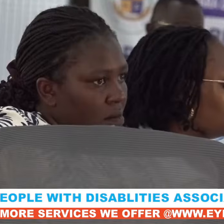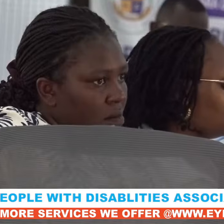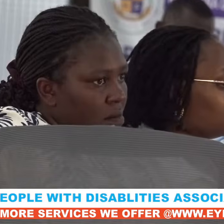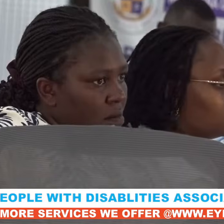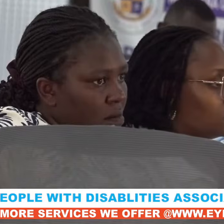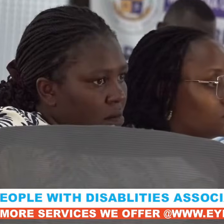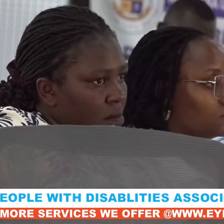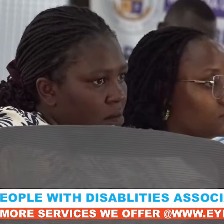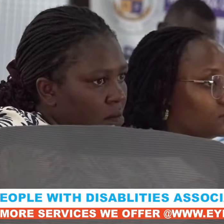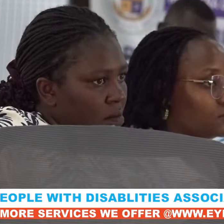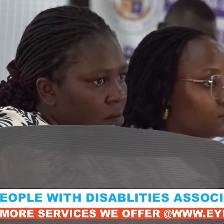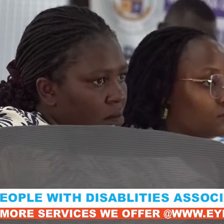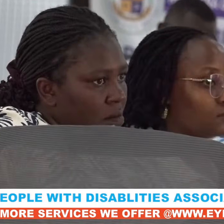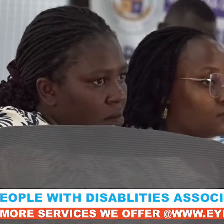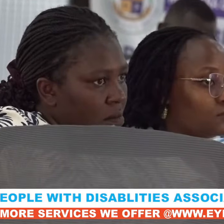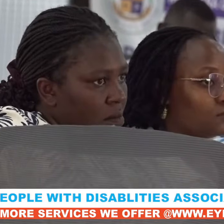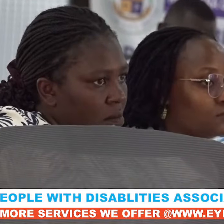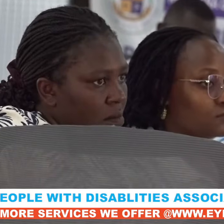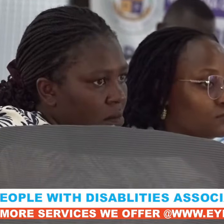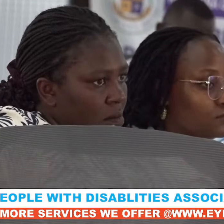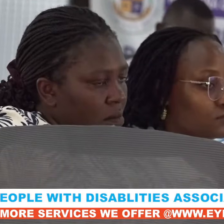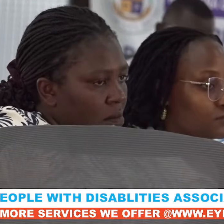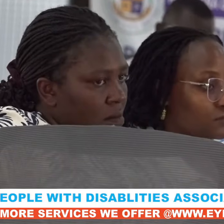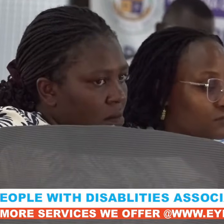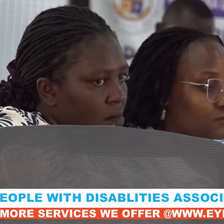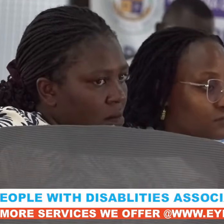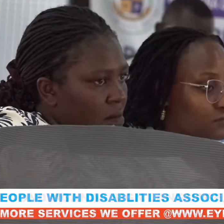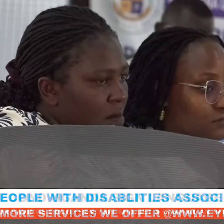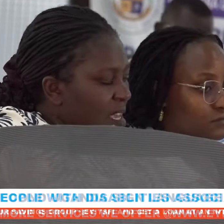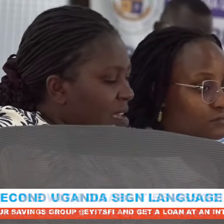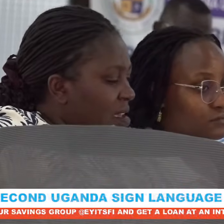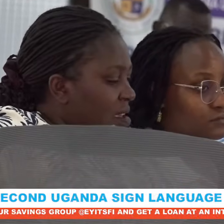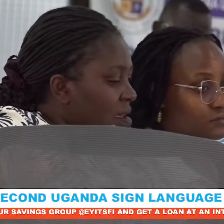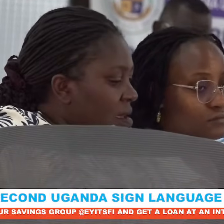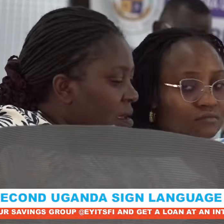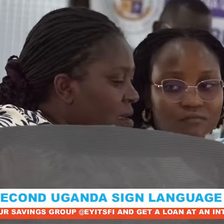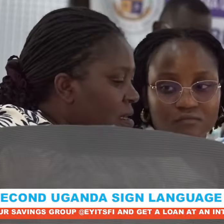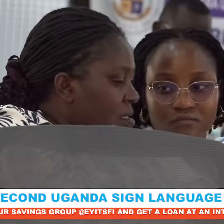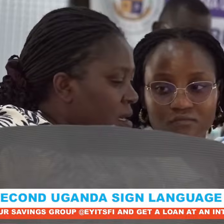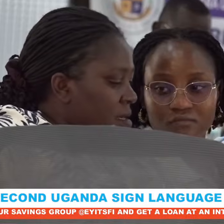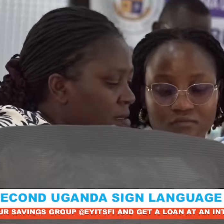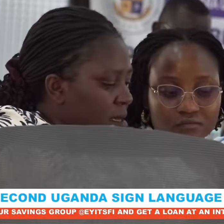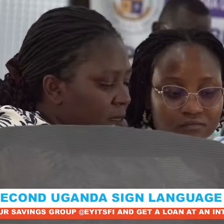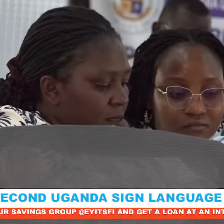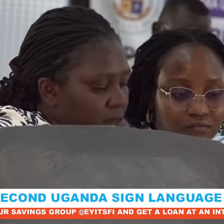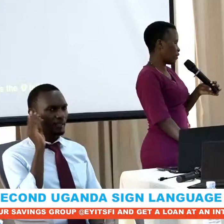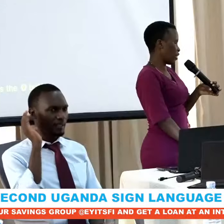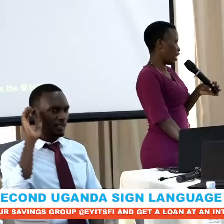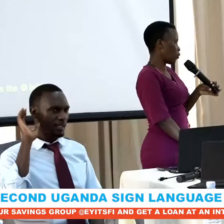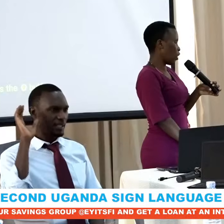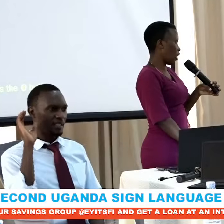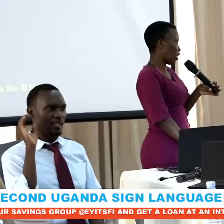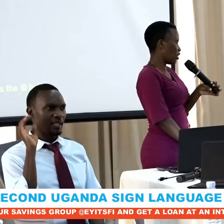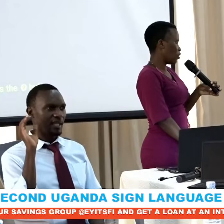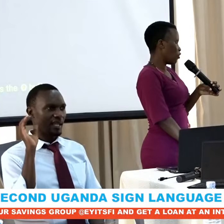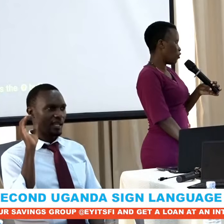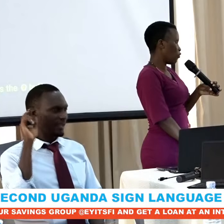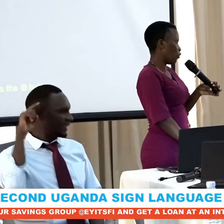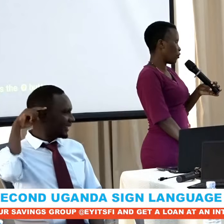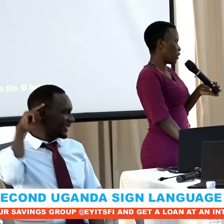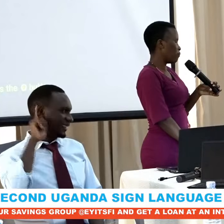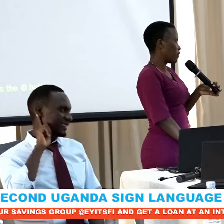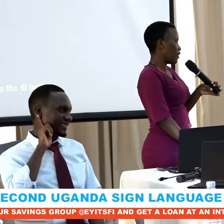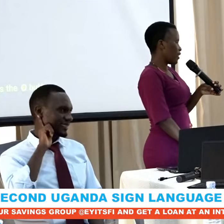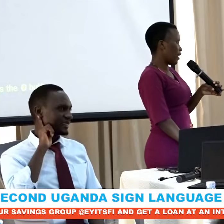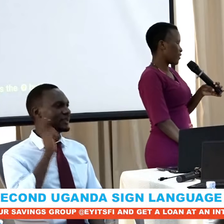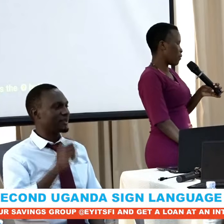some who will use hearing aids if they can work for